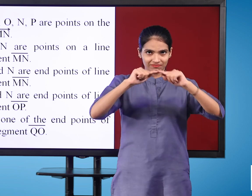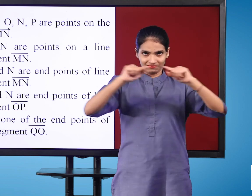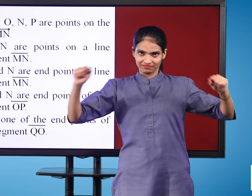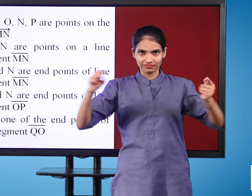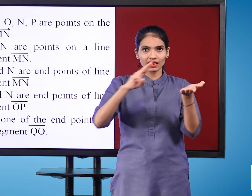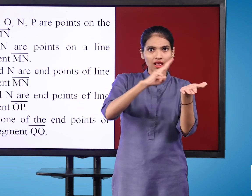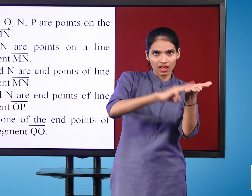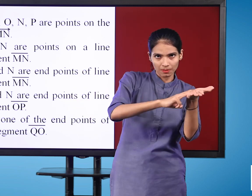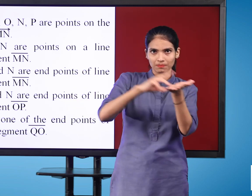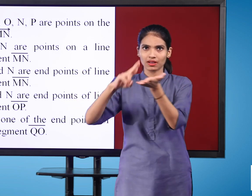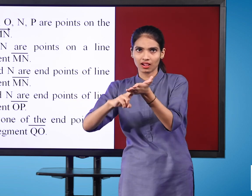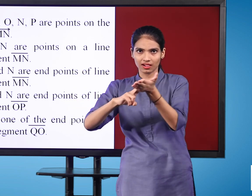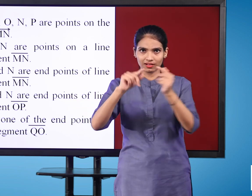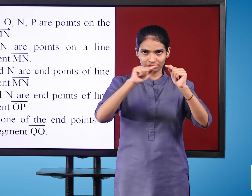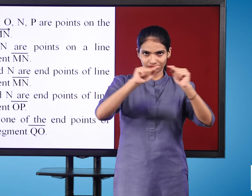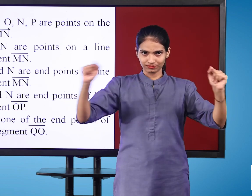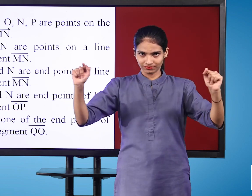Are points on the line MN.